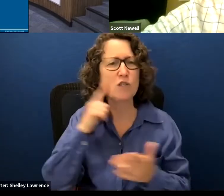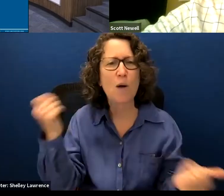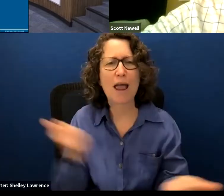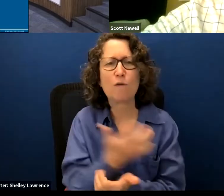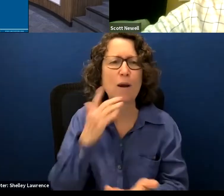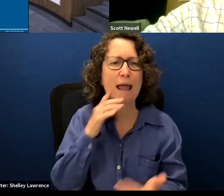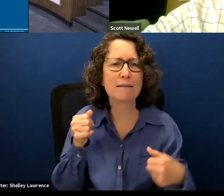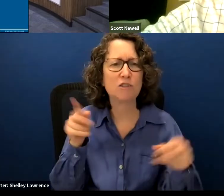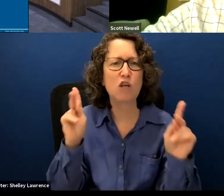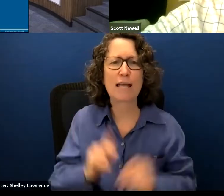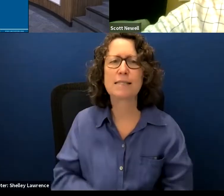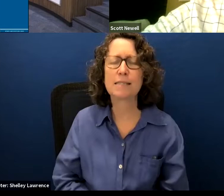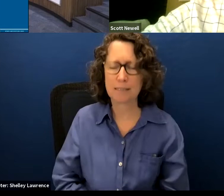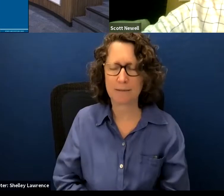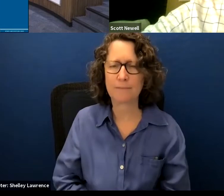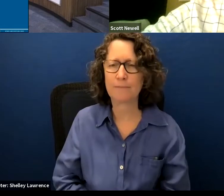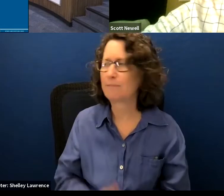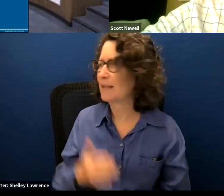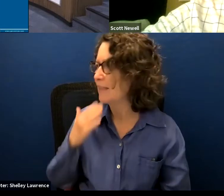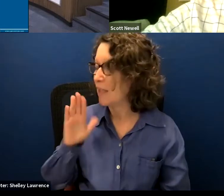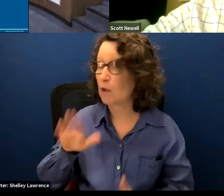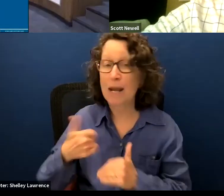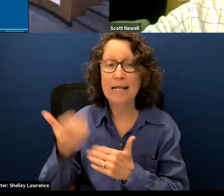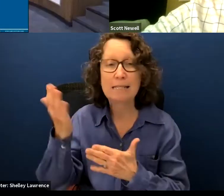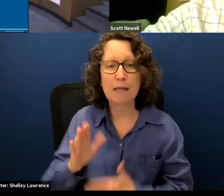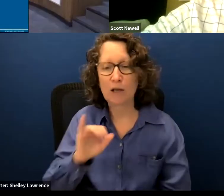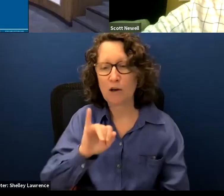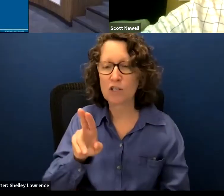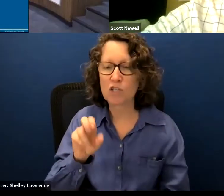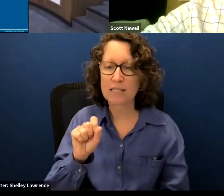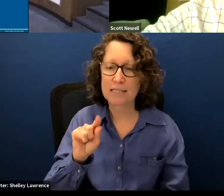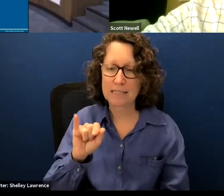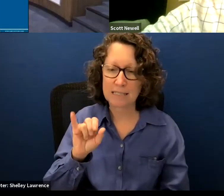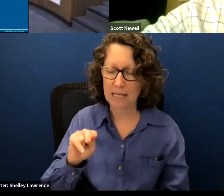has a chance. Next speaker is Justin Shores.